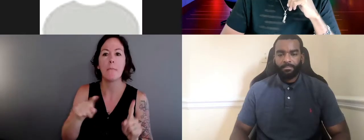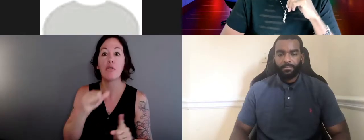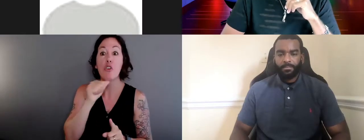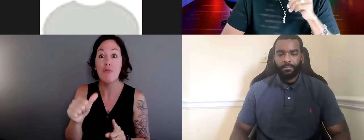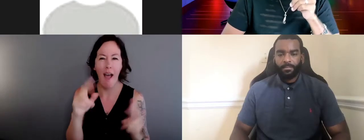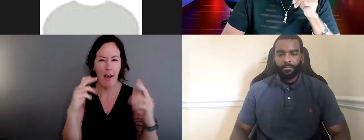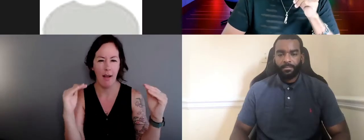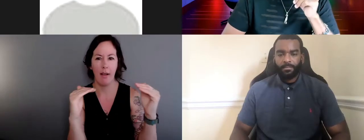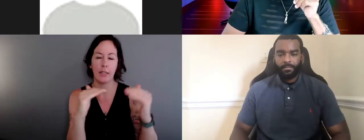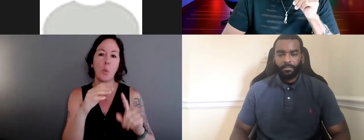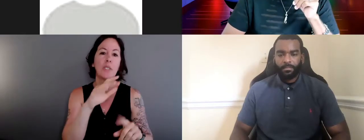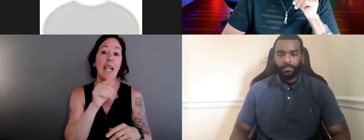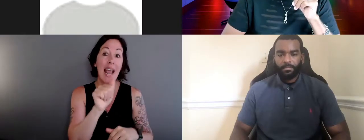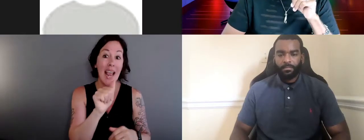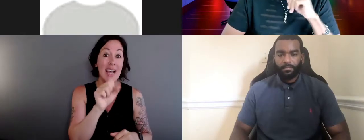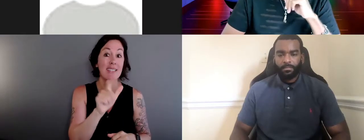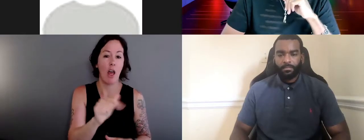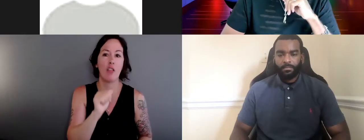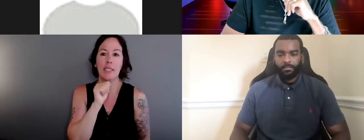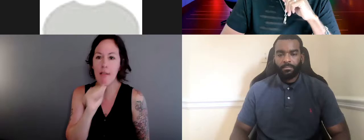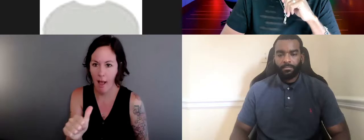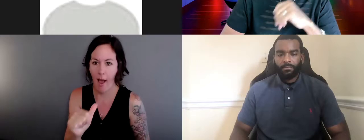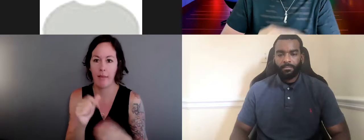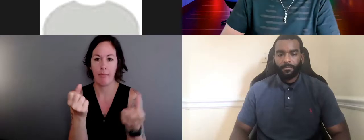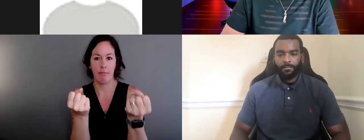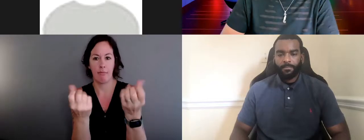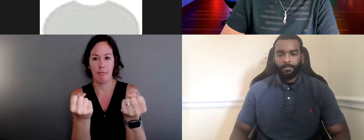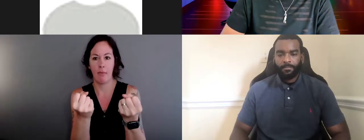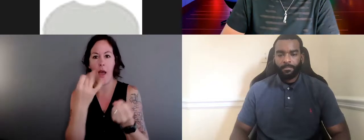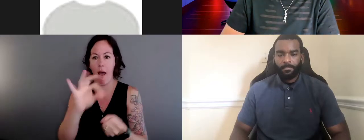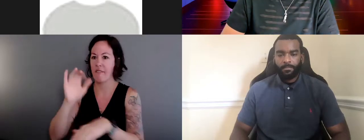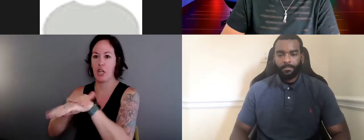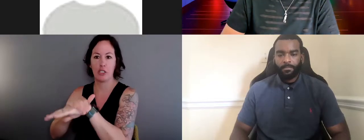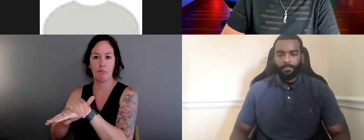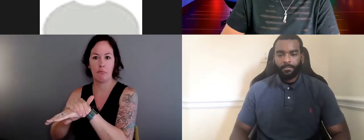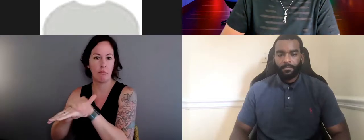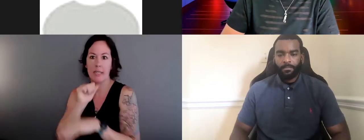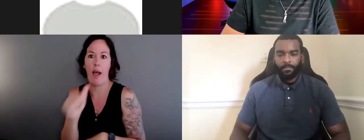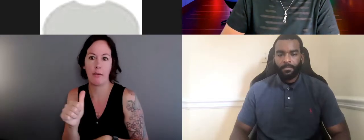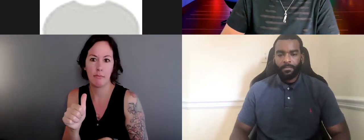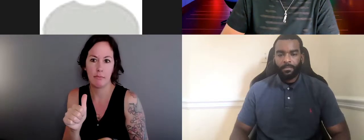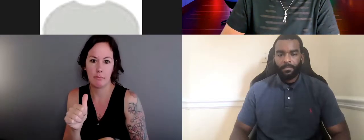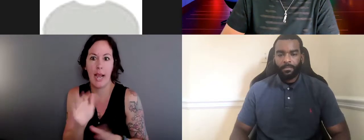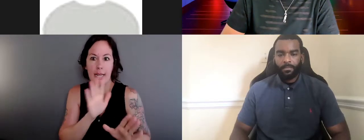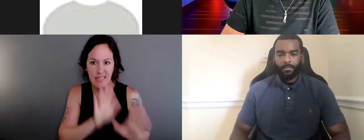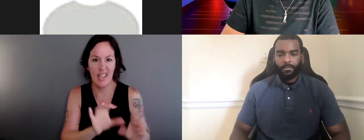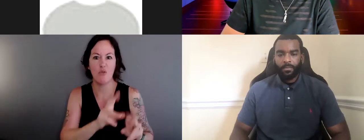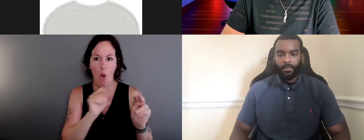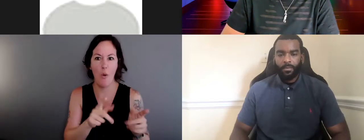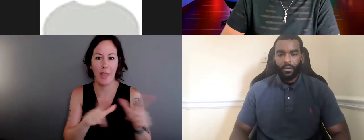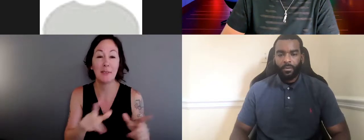are influenced by other systems around them. But American Sign Language is not a